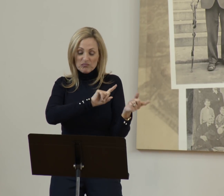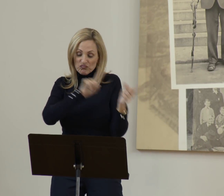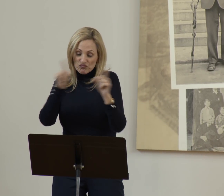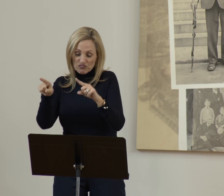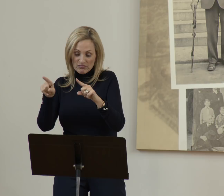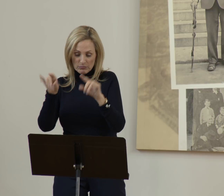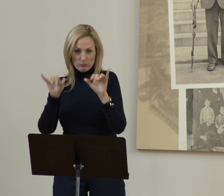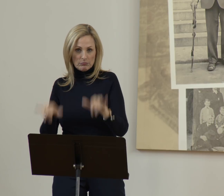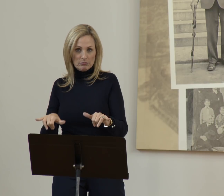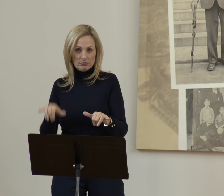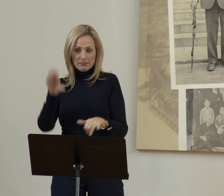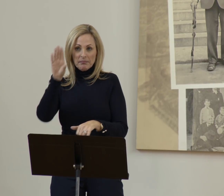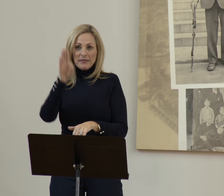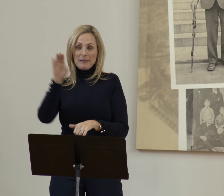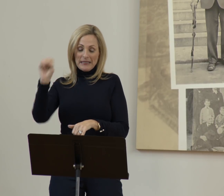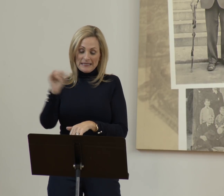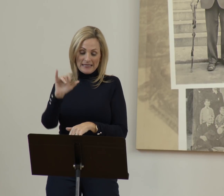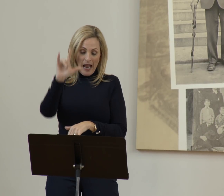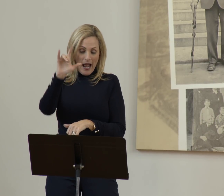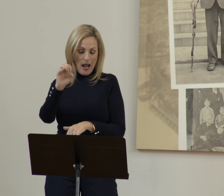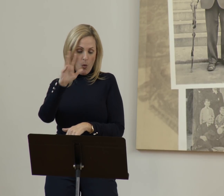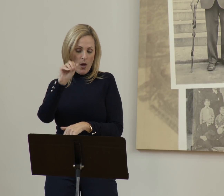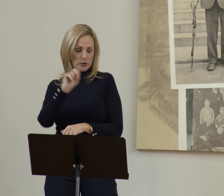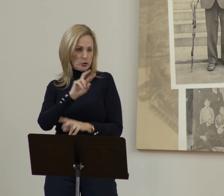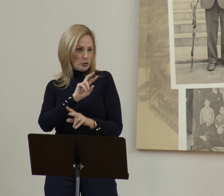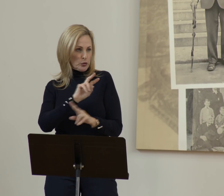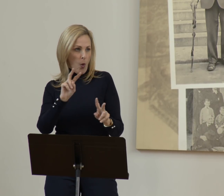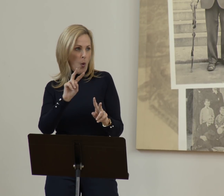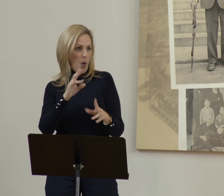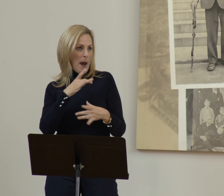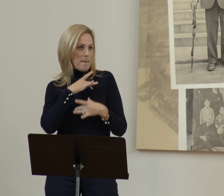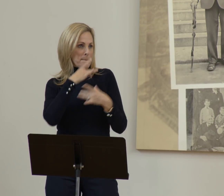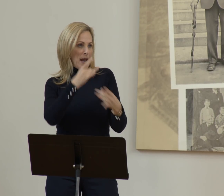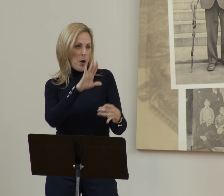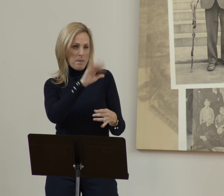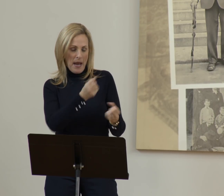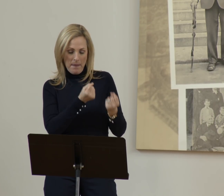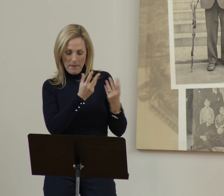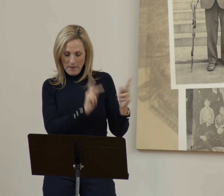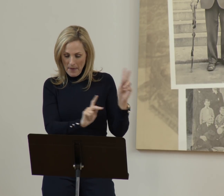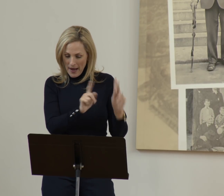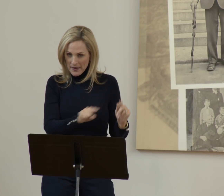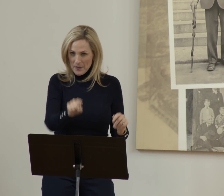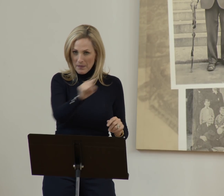Just to go to a casual sushi dinner, Bernard Bragg's style